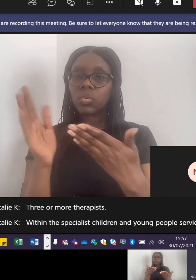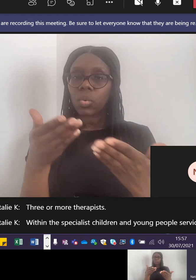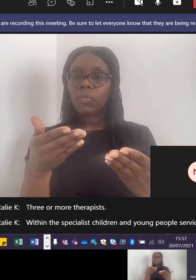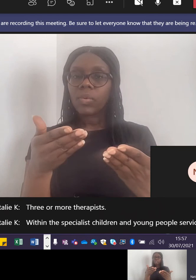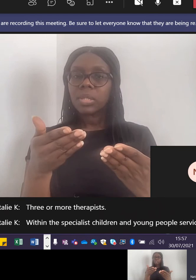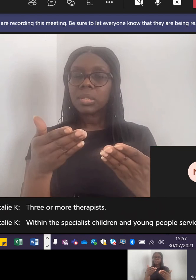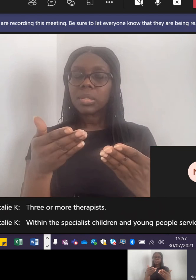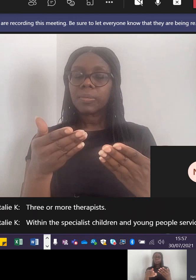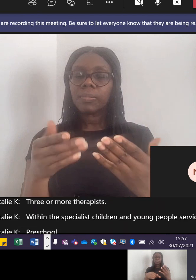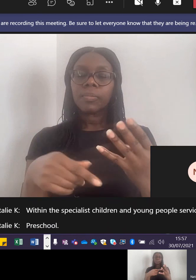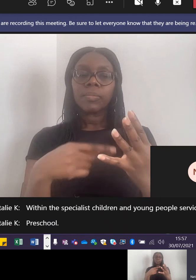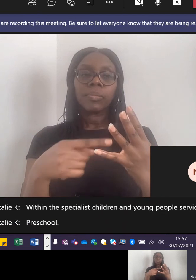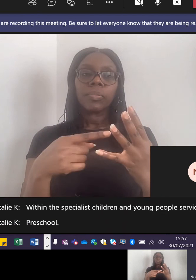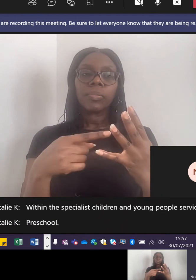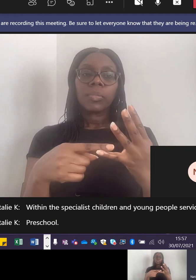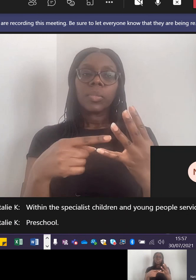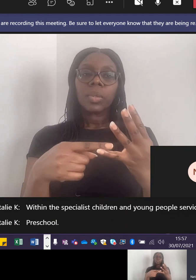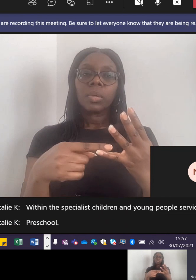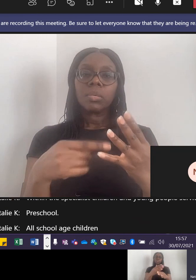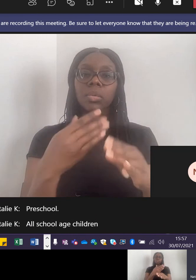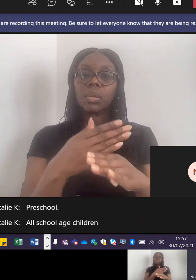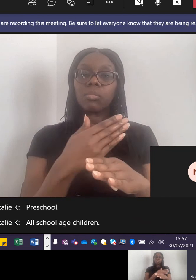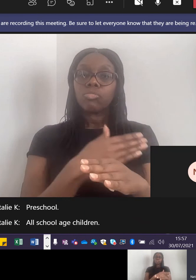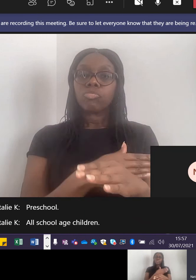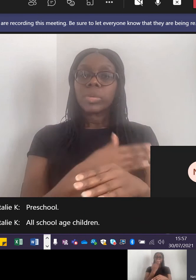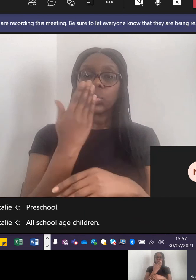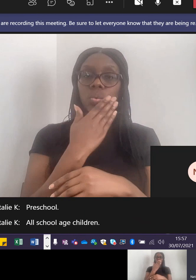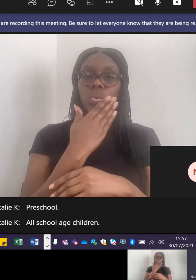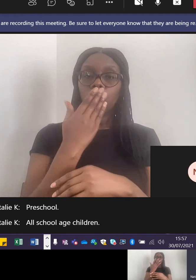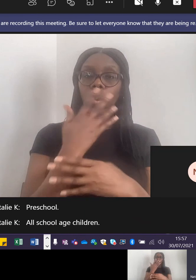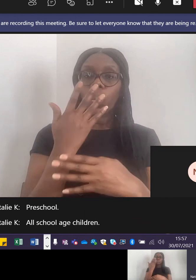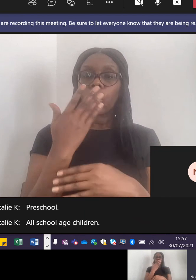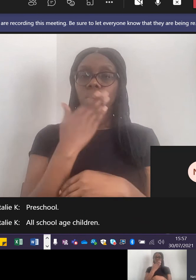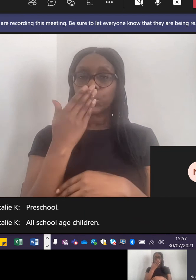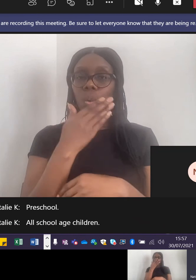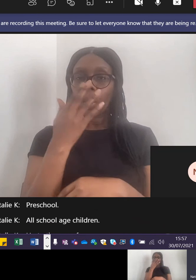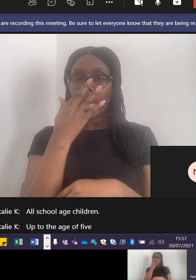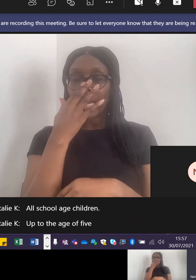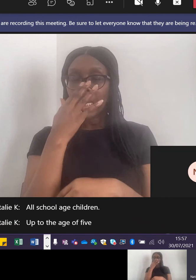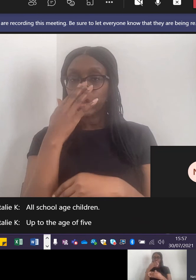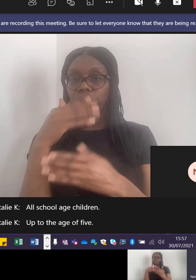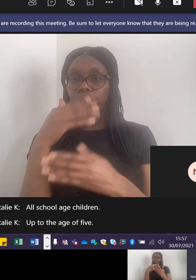Preschool or school-age children up to the age of 5